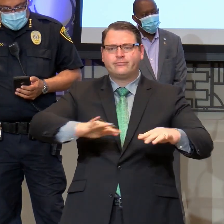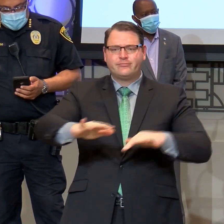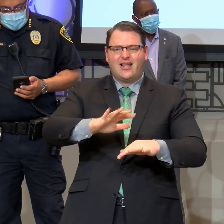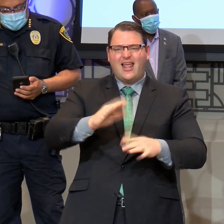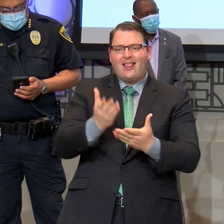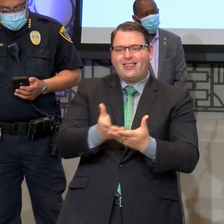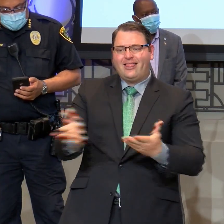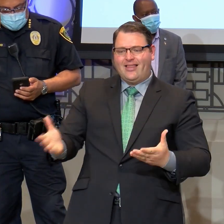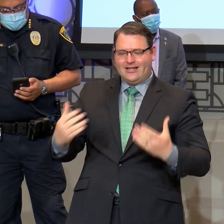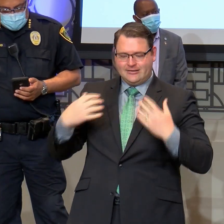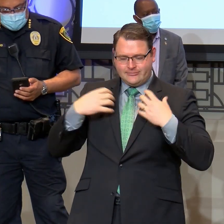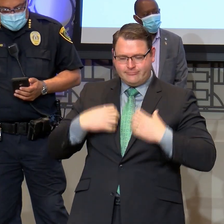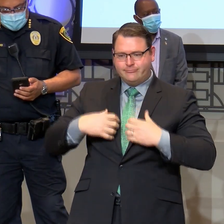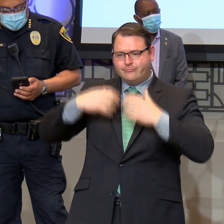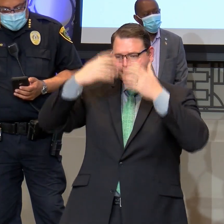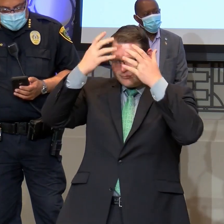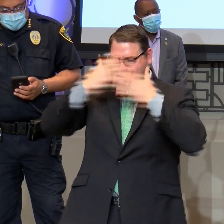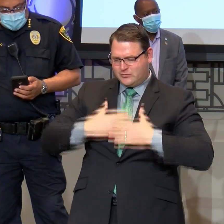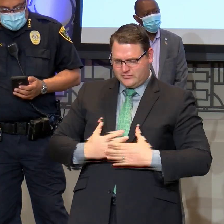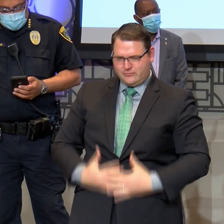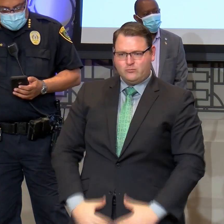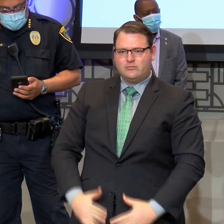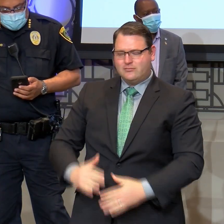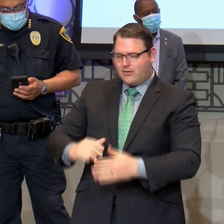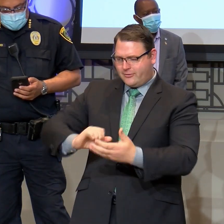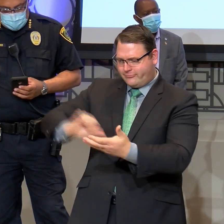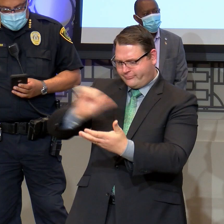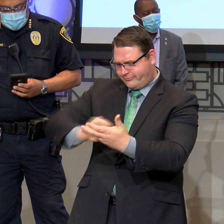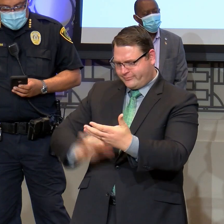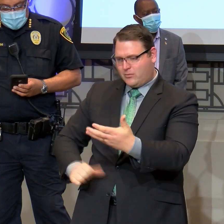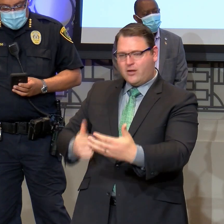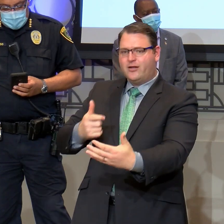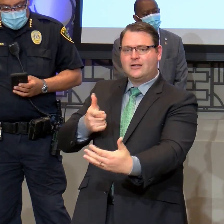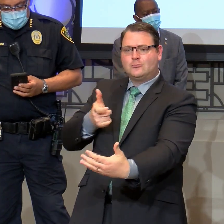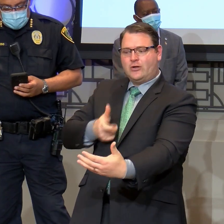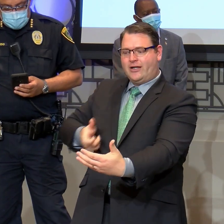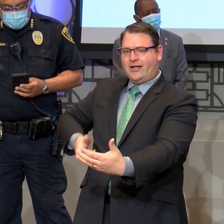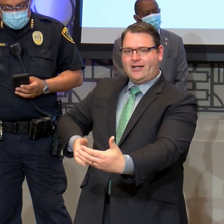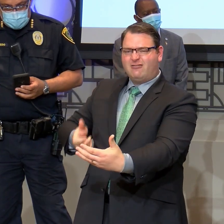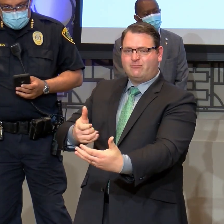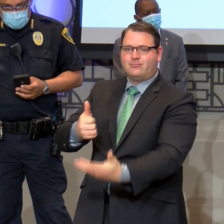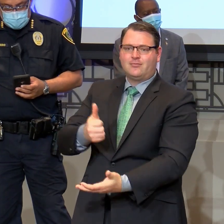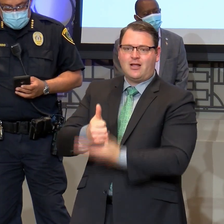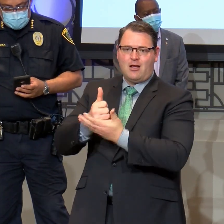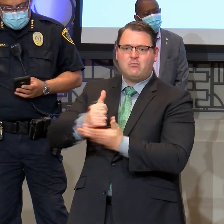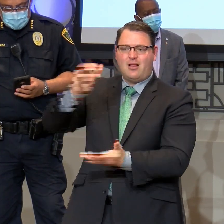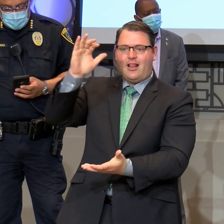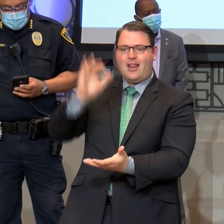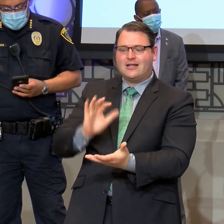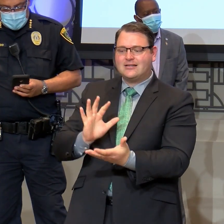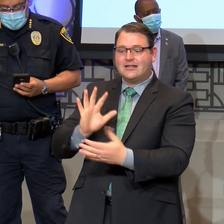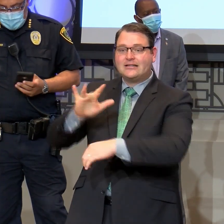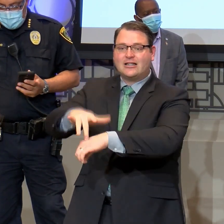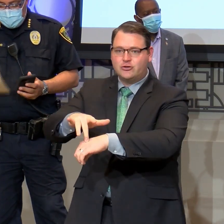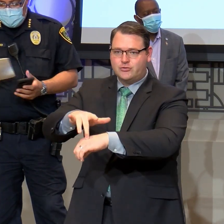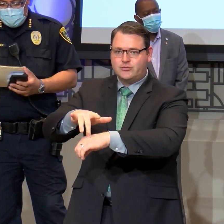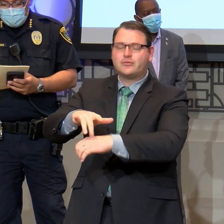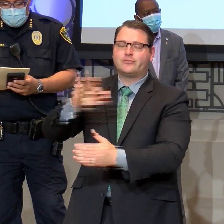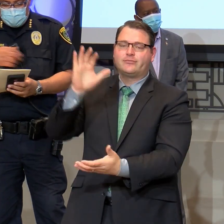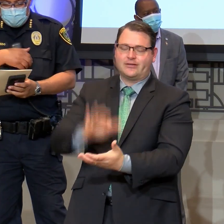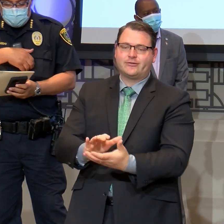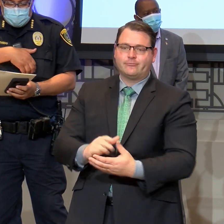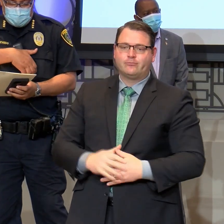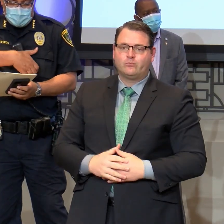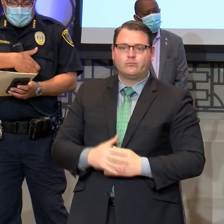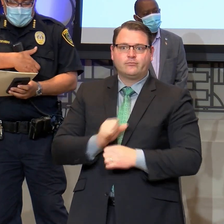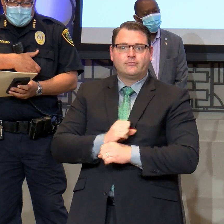with, which is going to help lower the amount of exposure. In regards to positive tests for